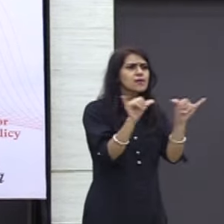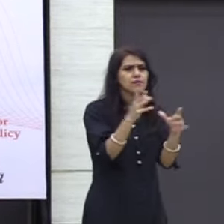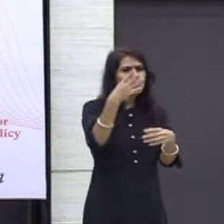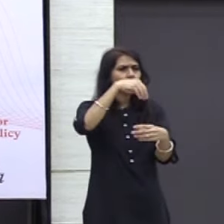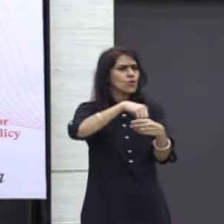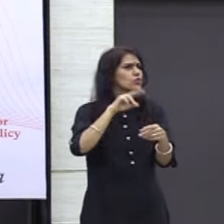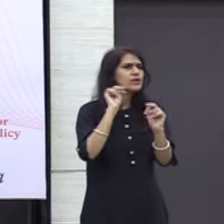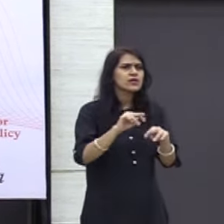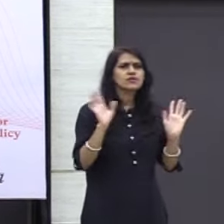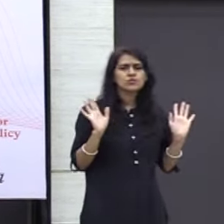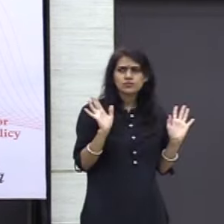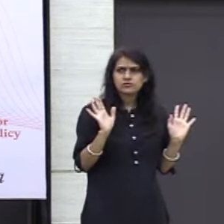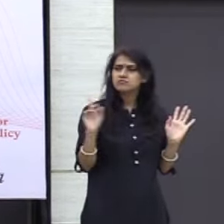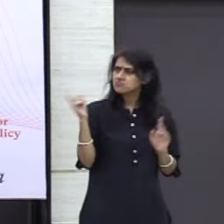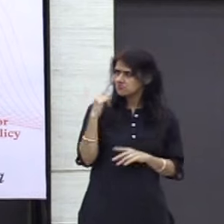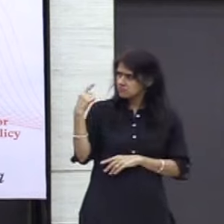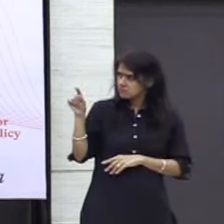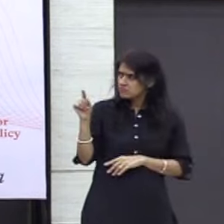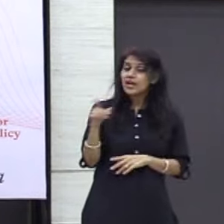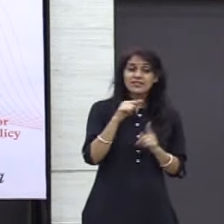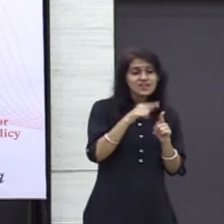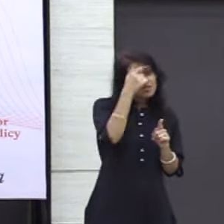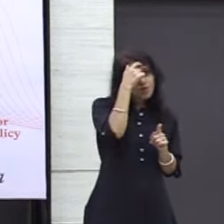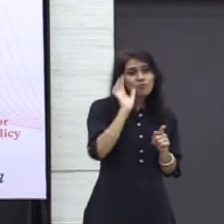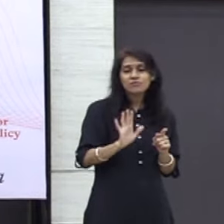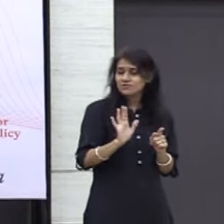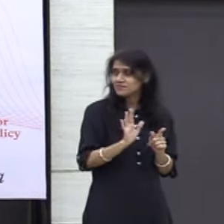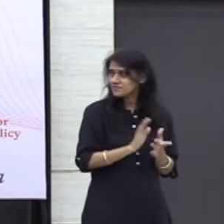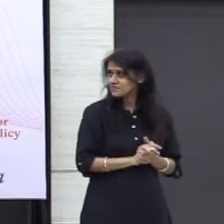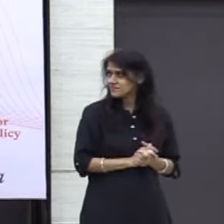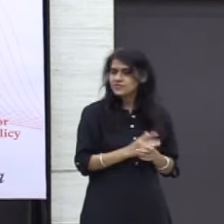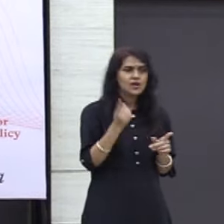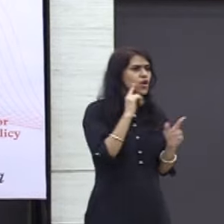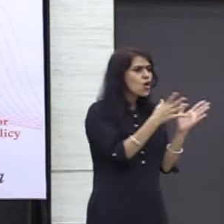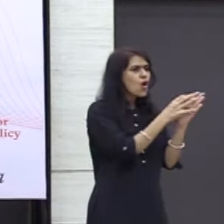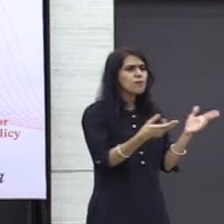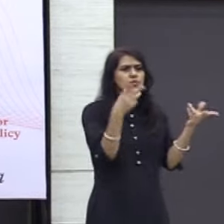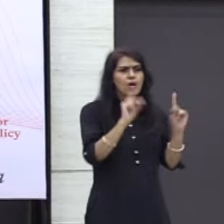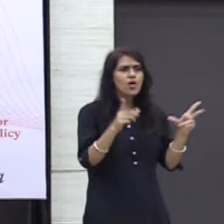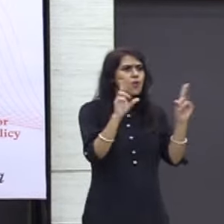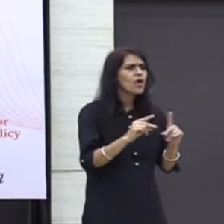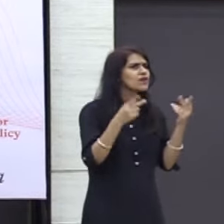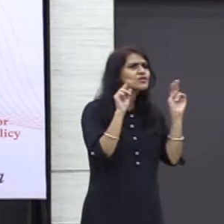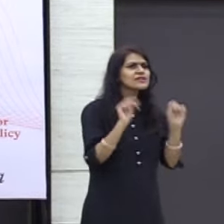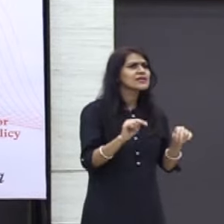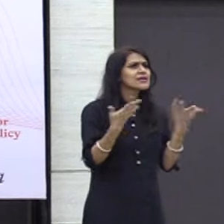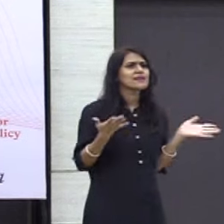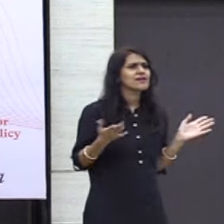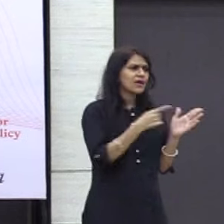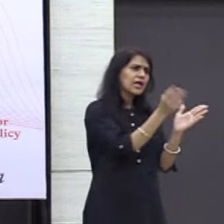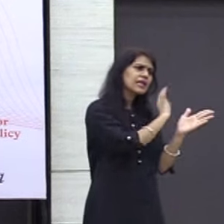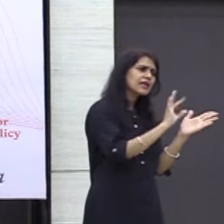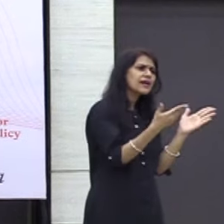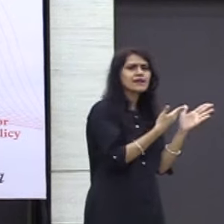BNS. Absolutely. Absolutely. That's another problem. Absolutely. And we keep duplicating these provisions all the time. Exactly. In various laws. And let me tell you another